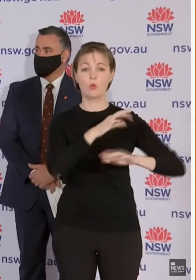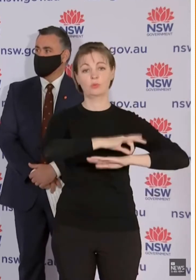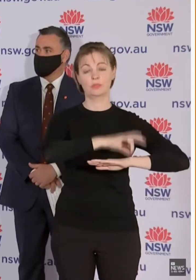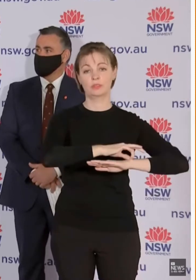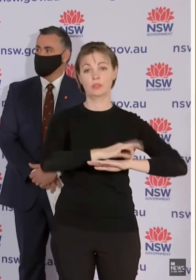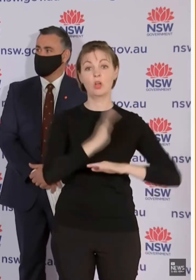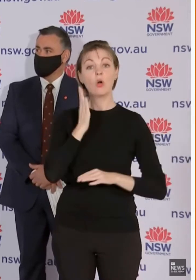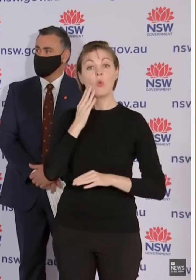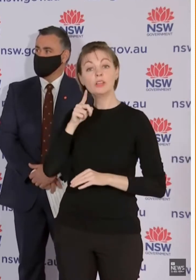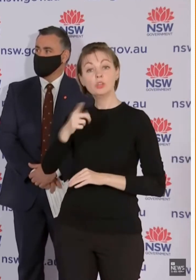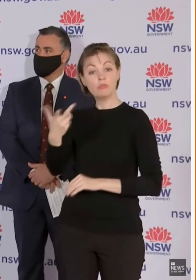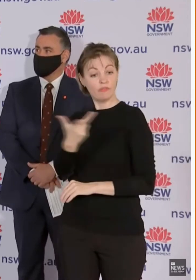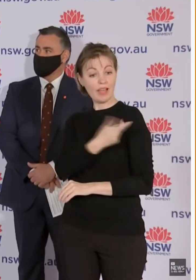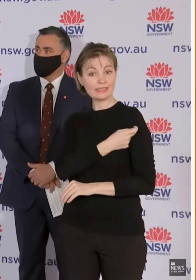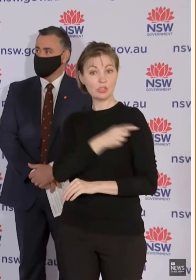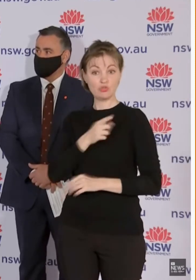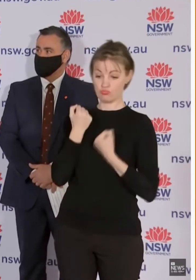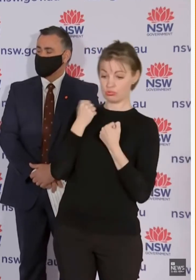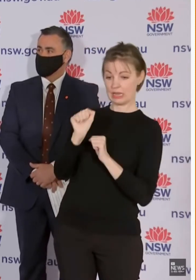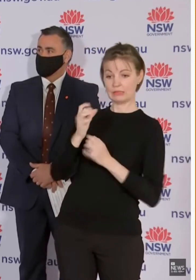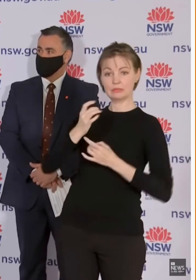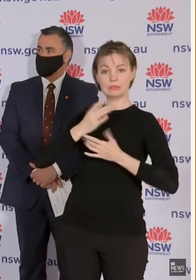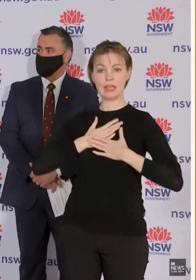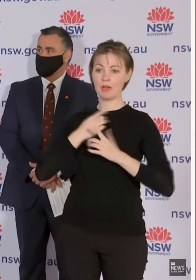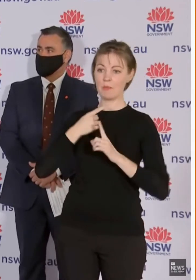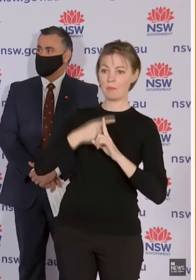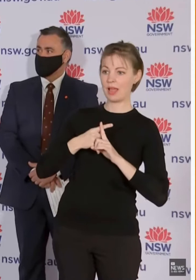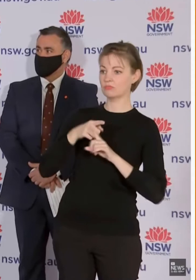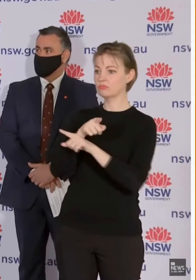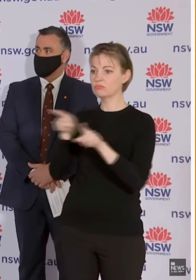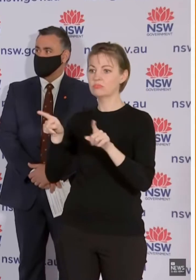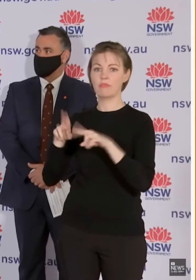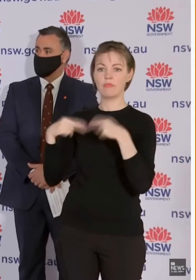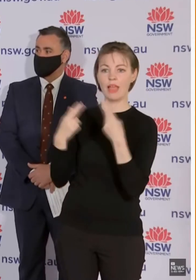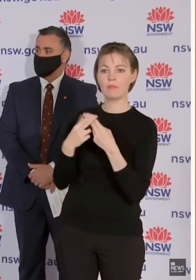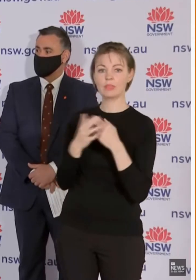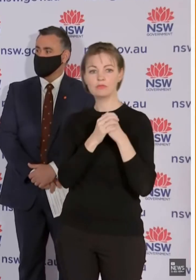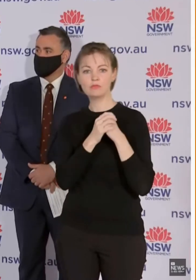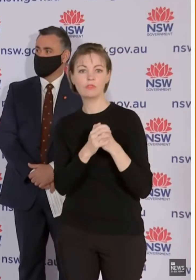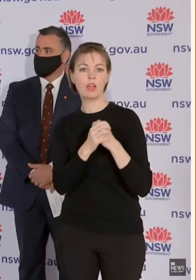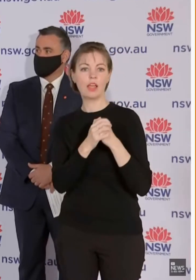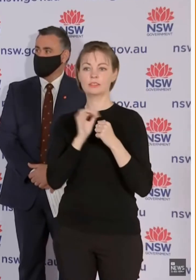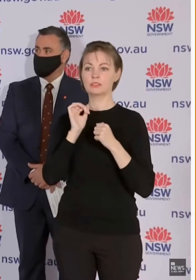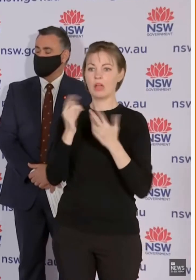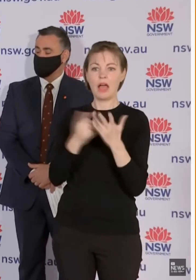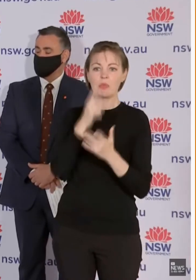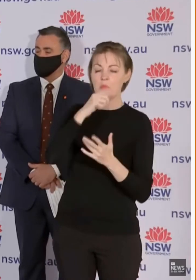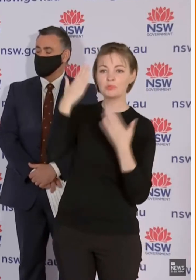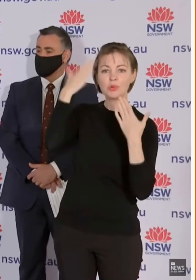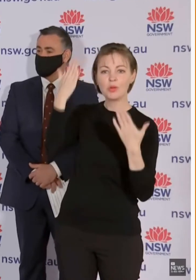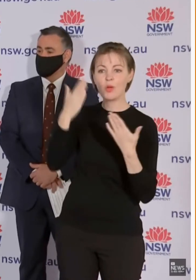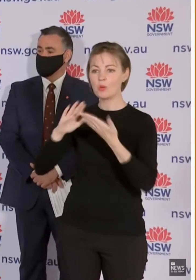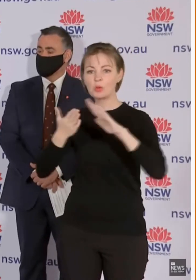vaccinated, you don't just protect yourself, you protect your family, your friends, strangers. You will save lives. You'll help us to save